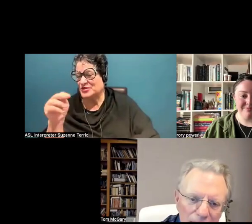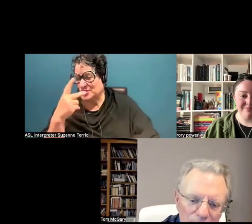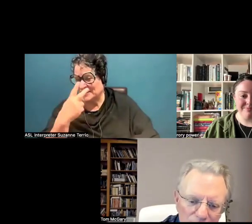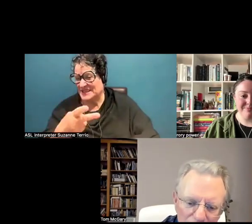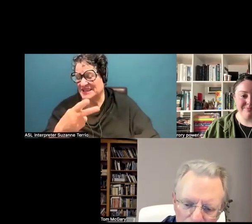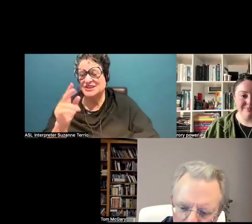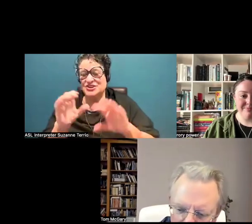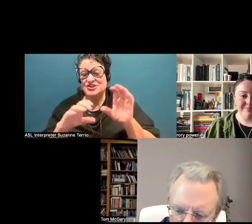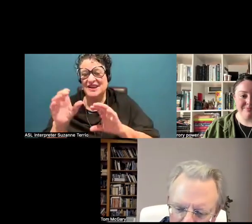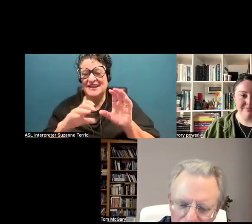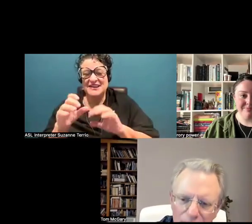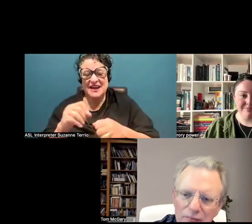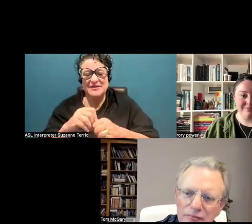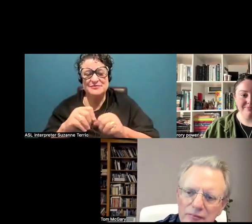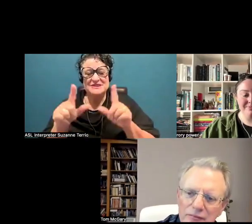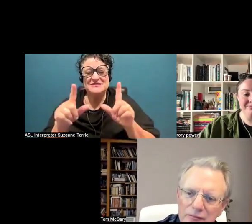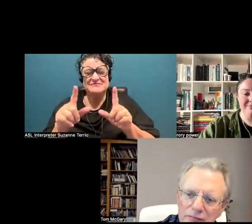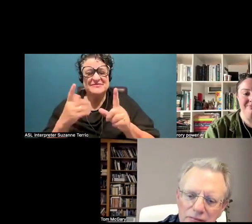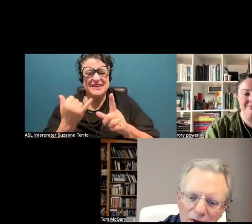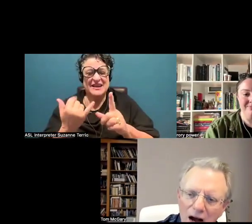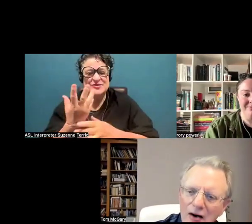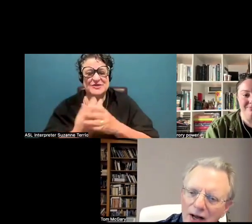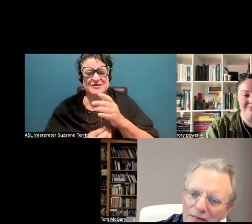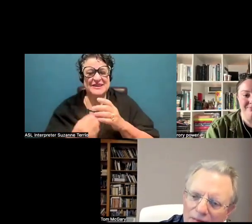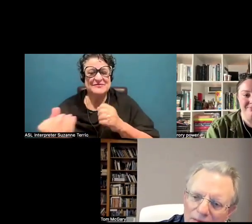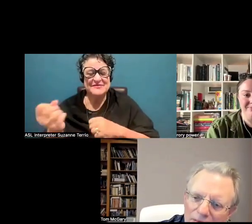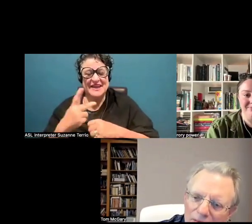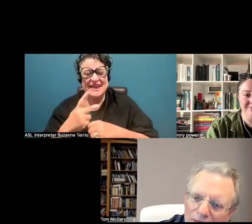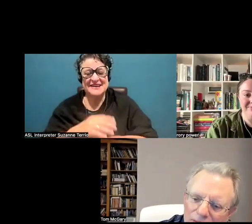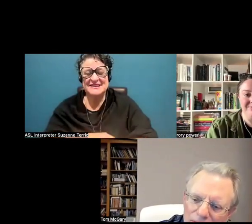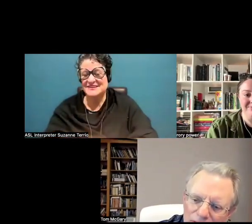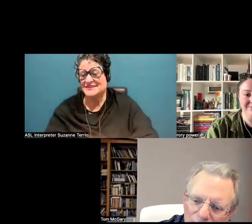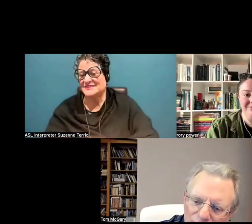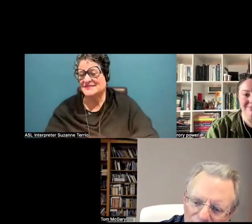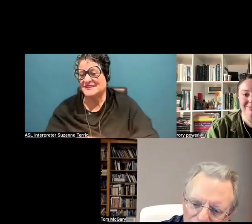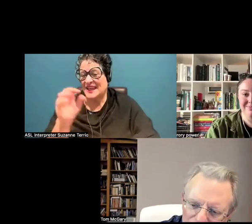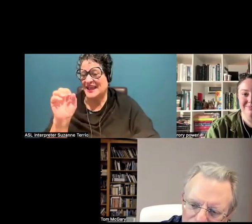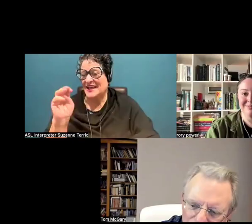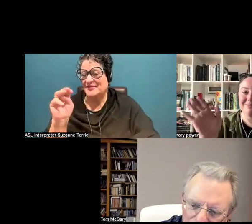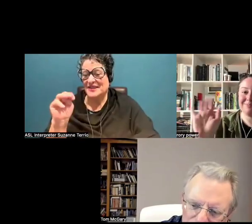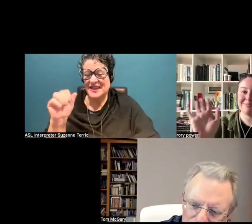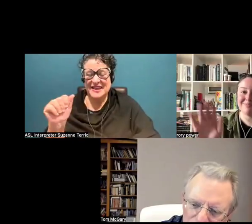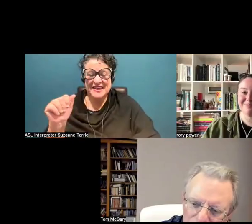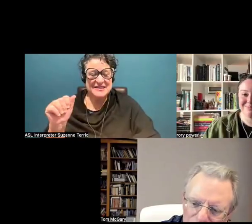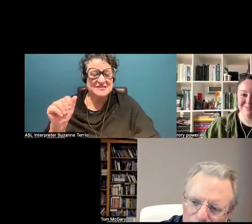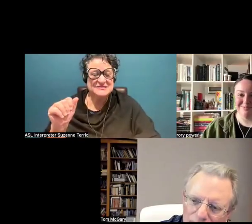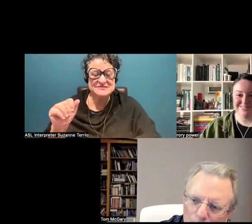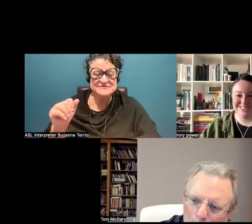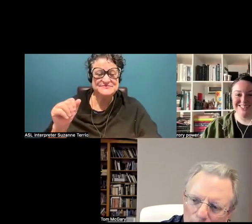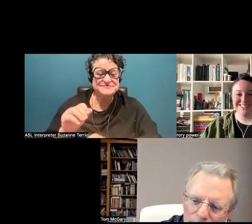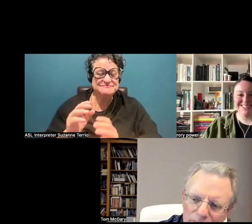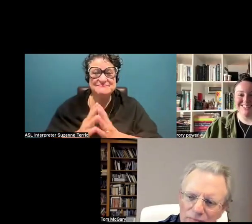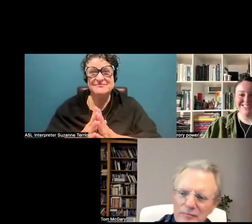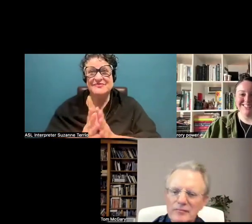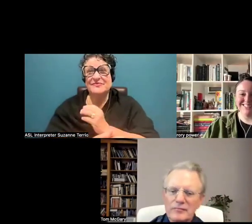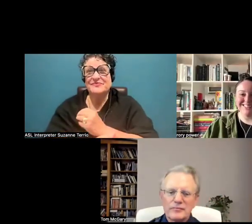I pulled it up. Oh, I see. She went away. Now she's back. Okay. So a flaky There connection you are. perhaps.